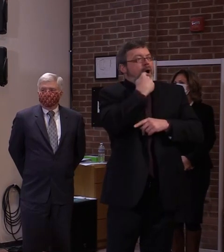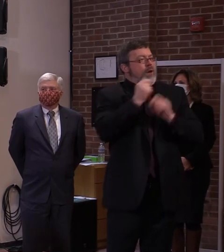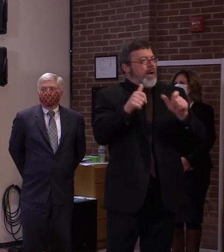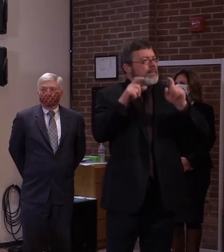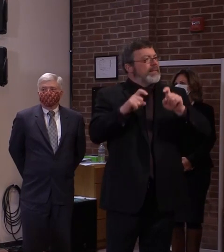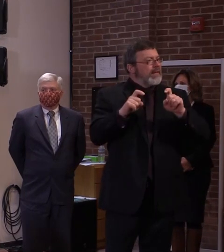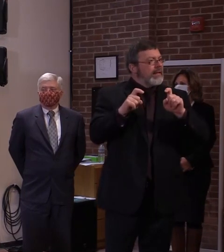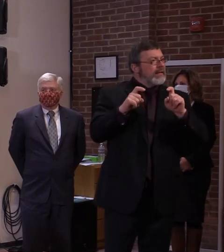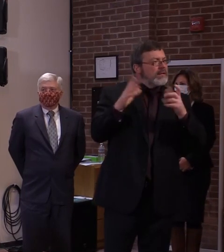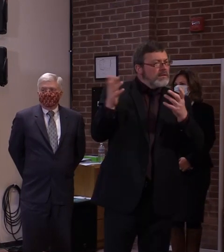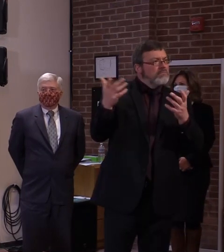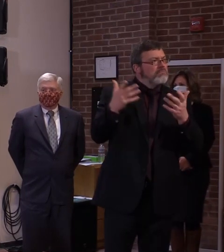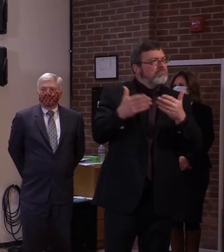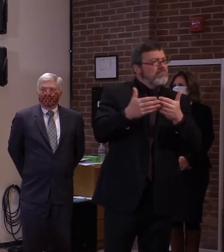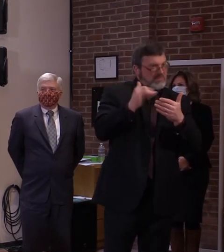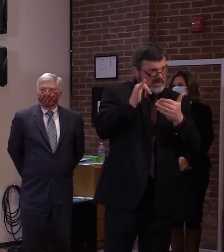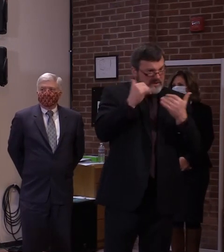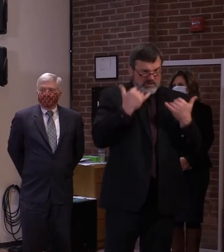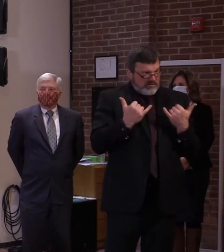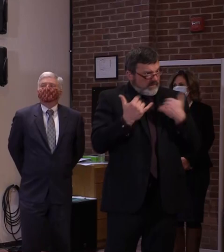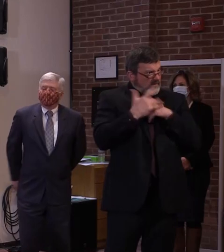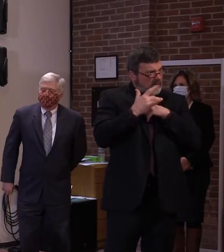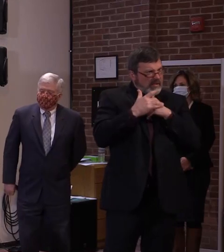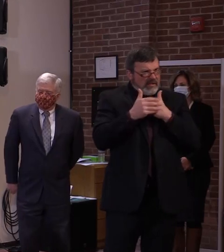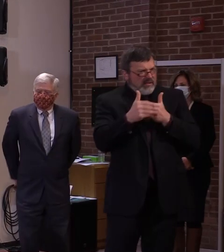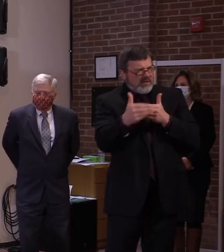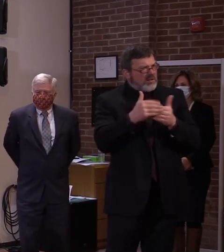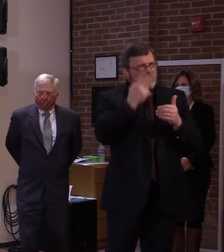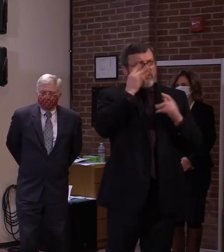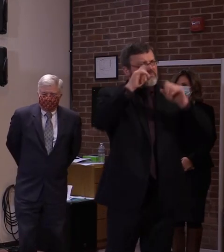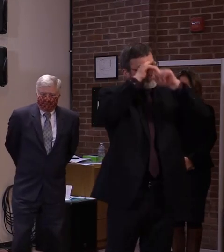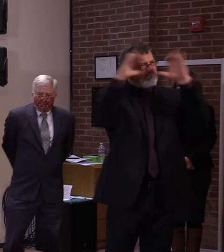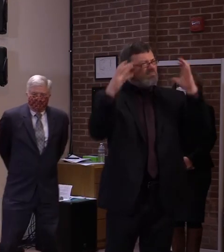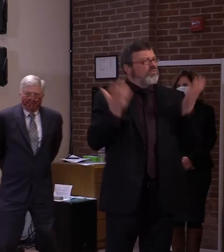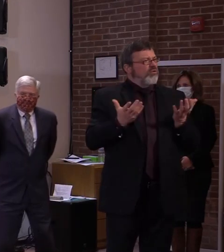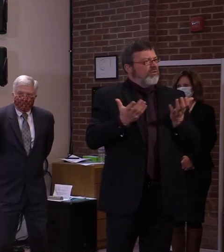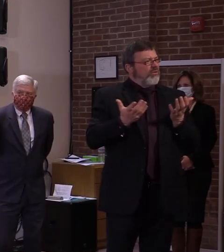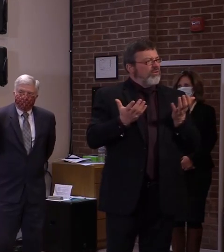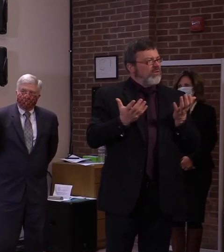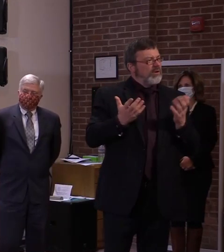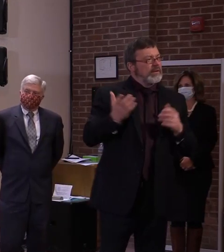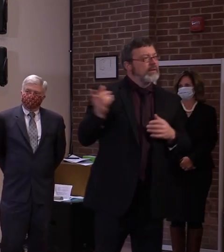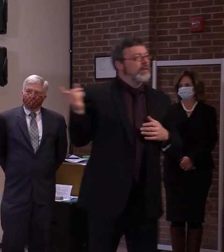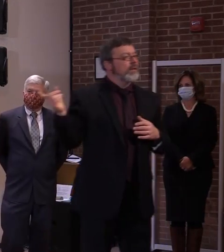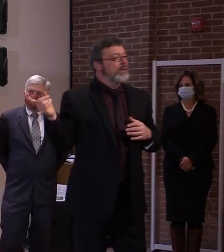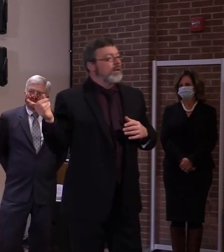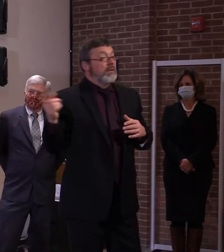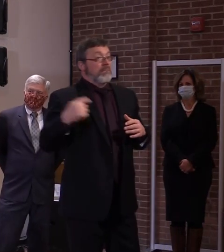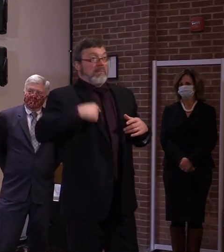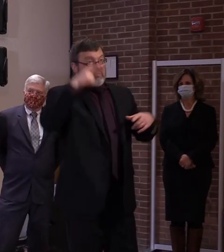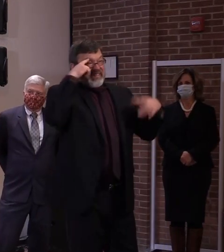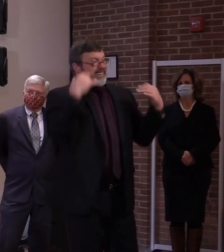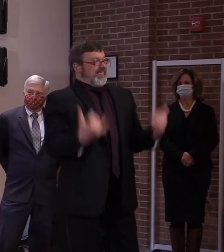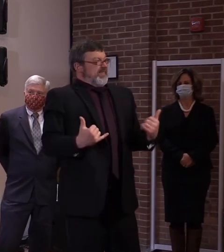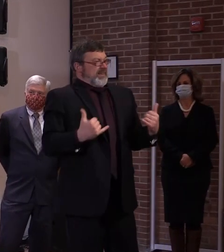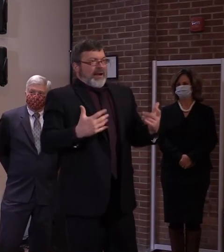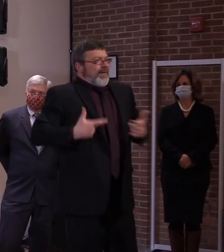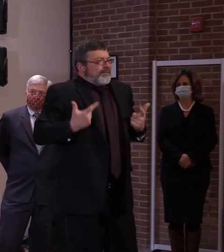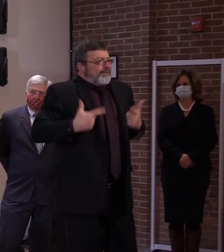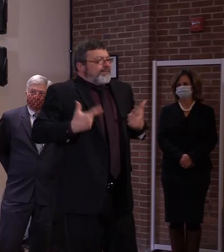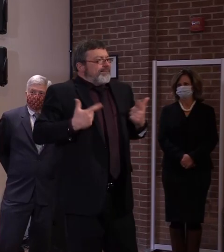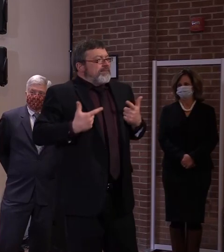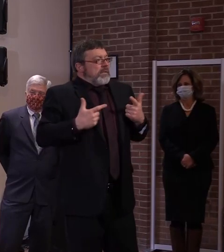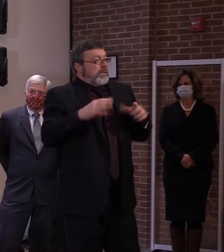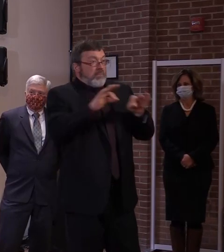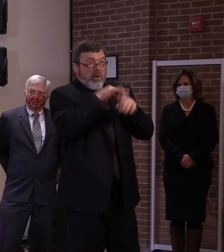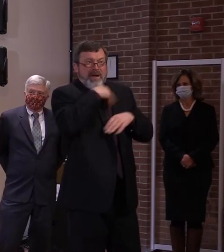we're okay, but we, you know, need more tests because we keep promoting the fact that that's part